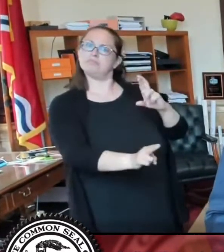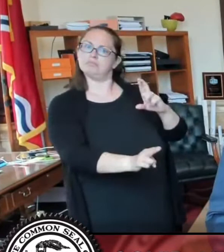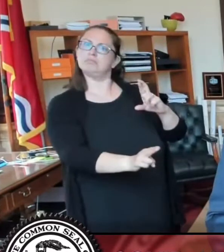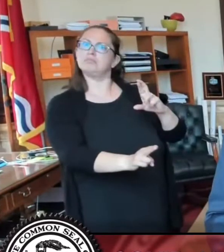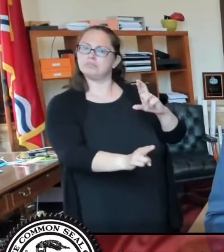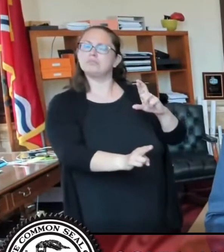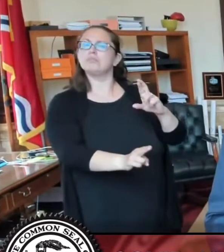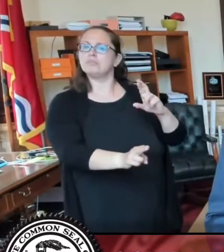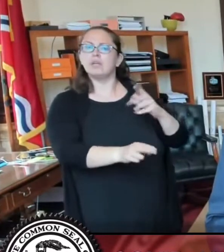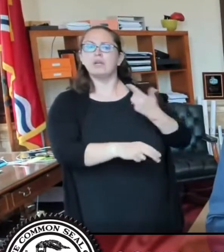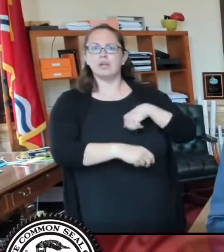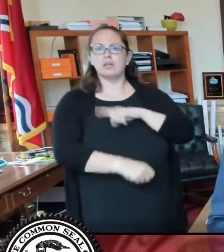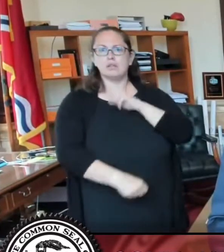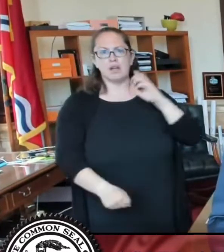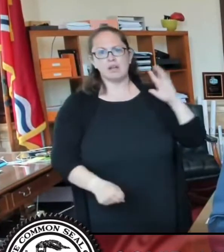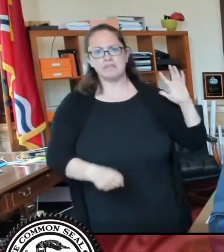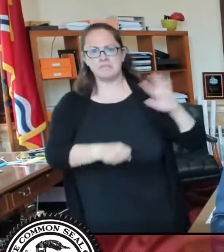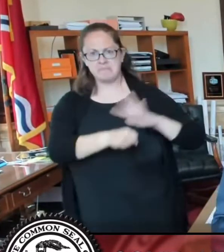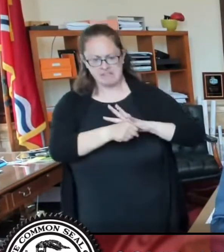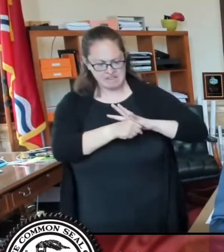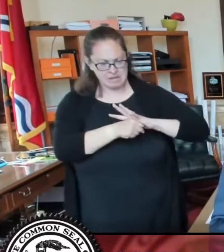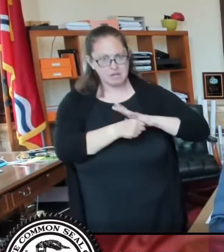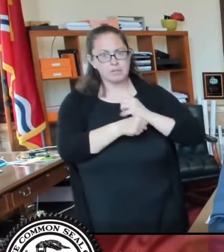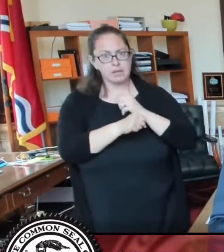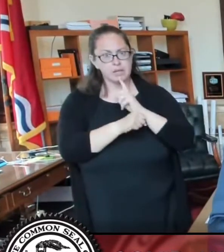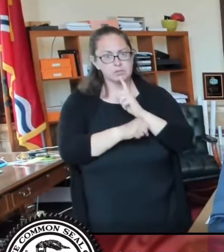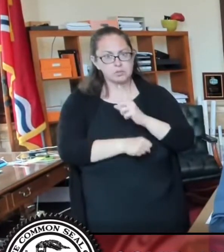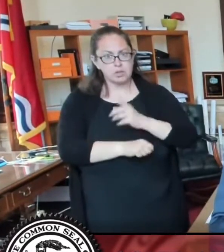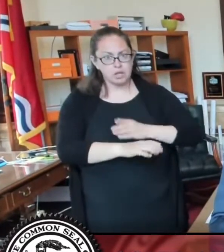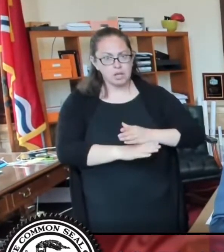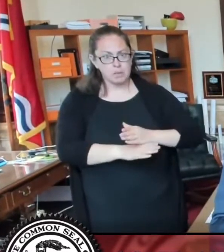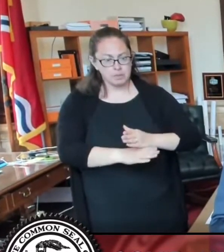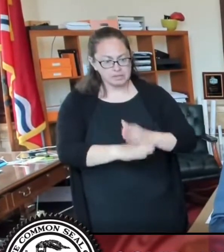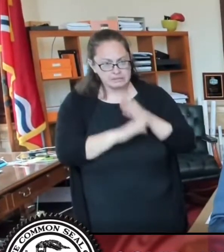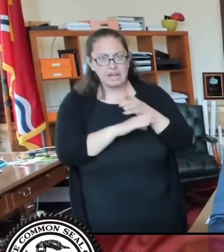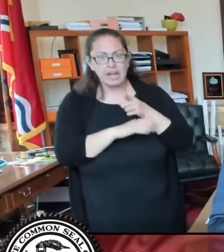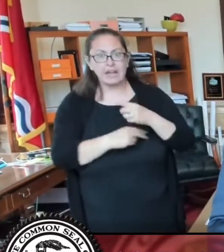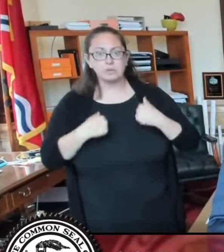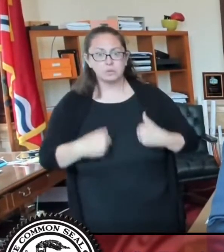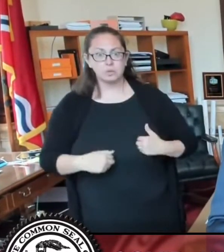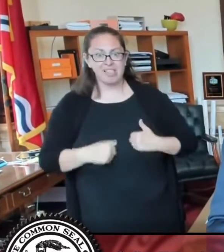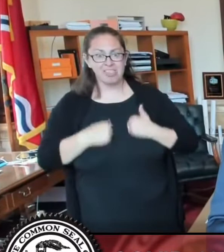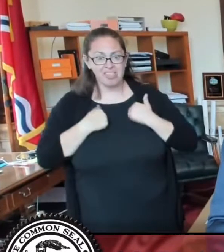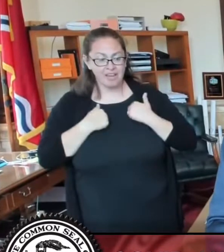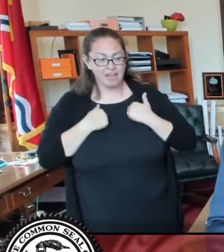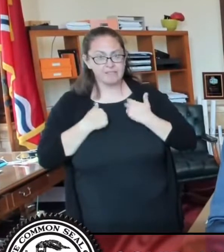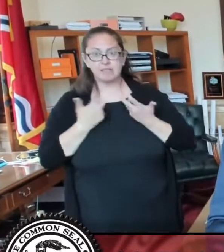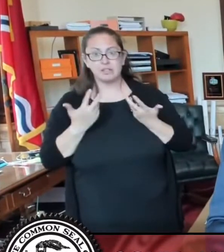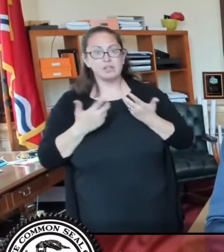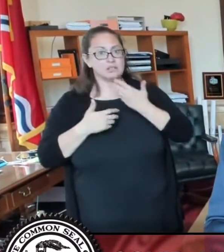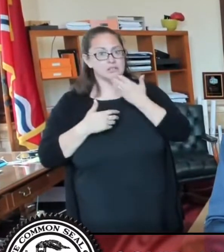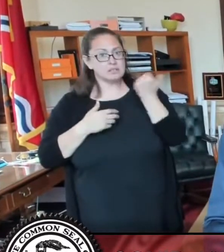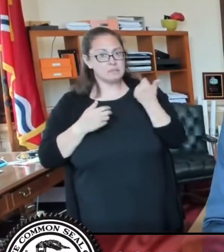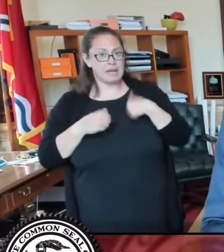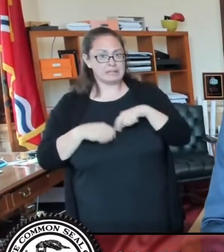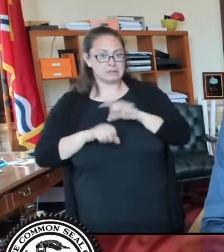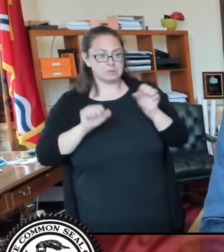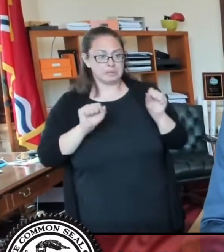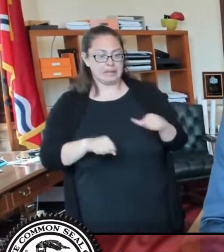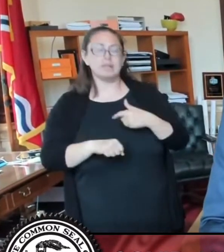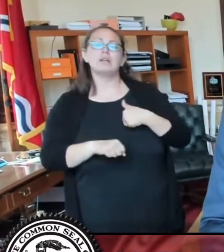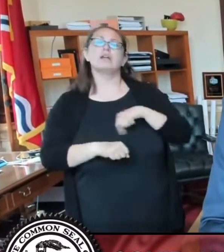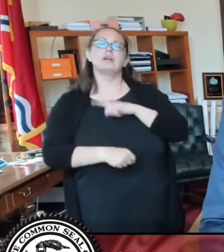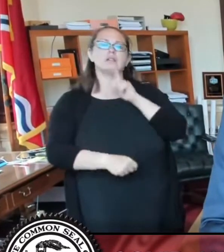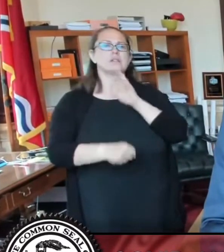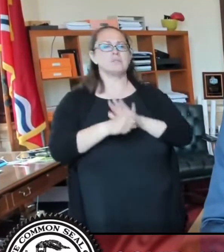committed to making sure that we protect human life as best as we can. We are committed